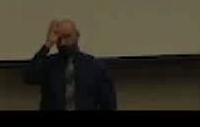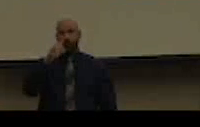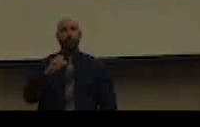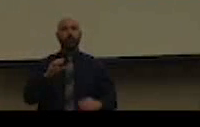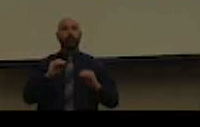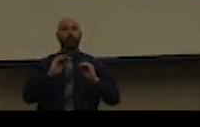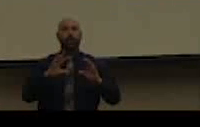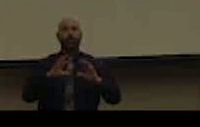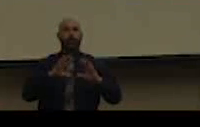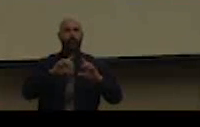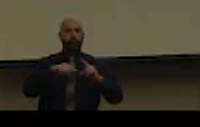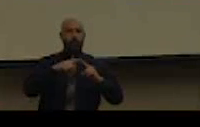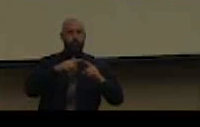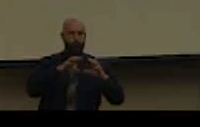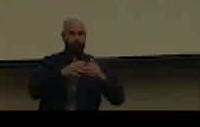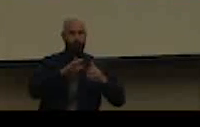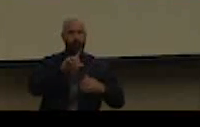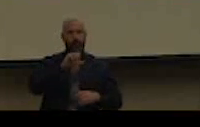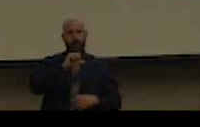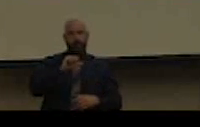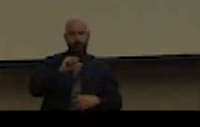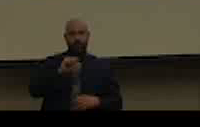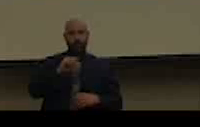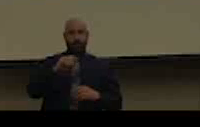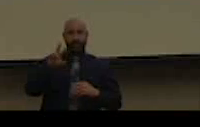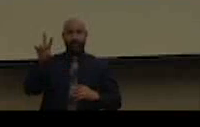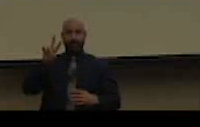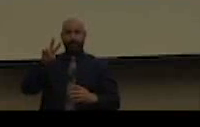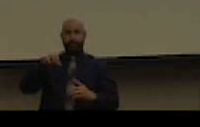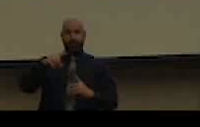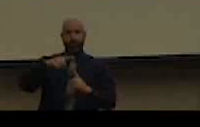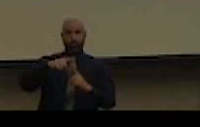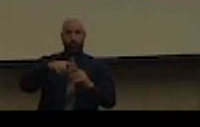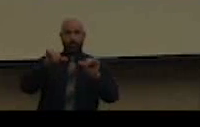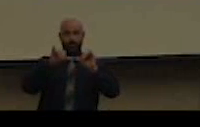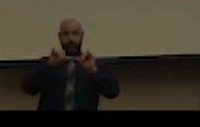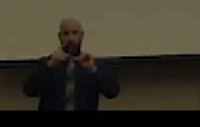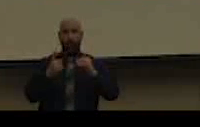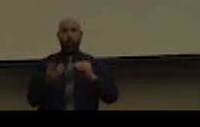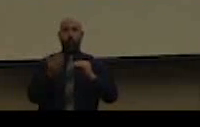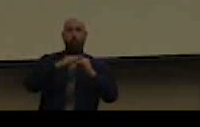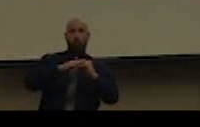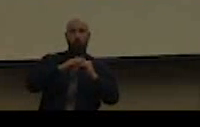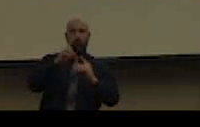is utterly remarkable. It represents